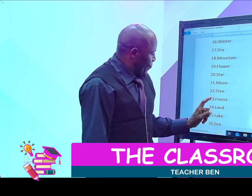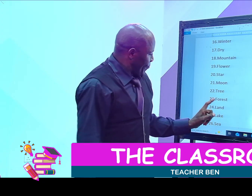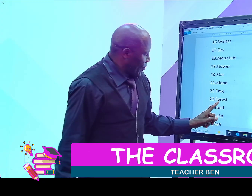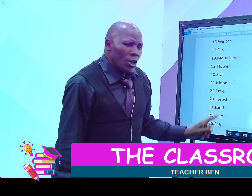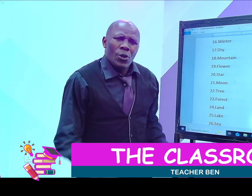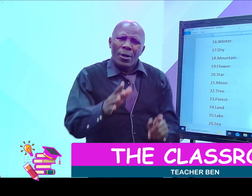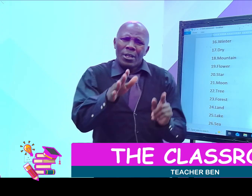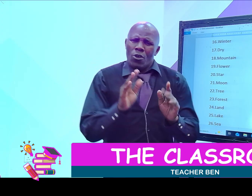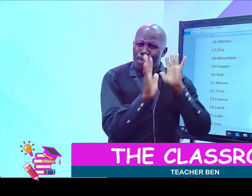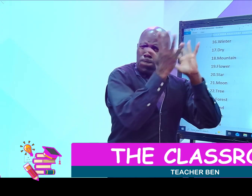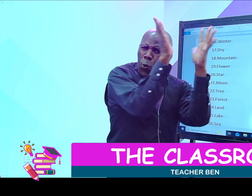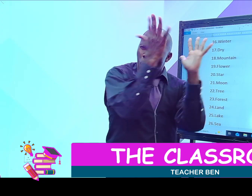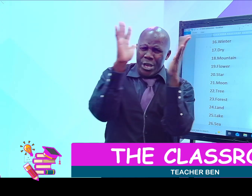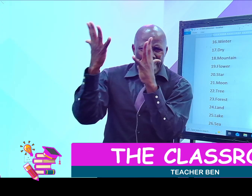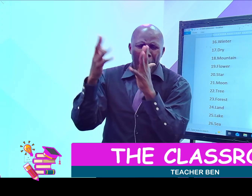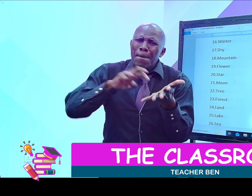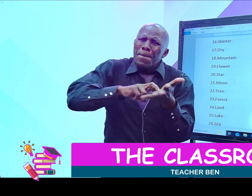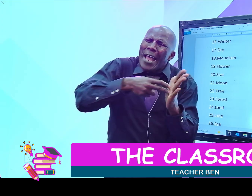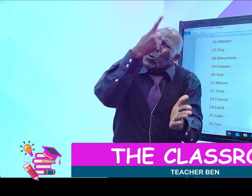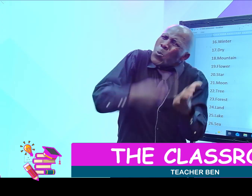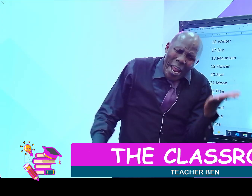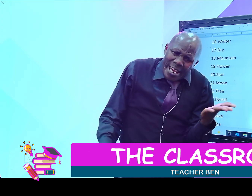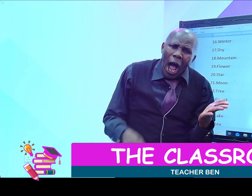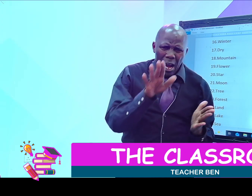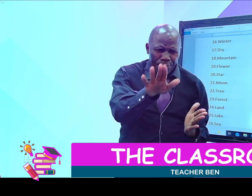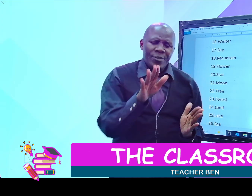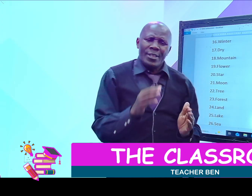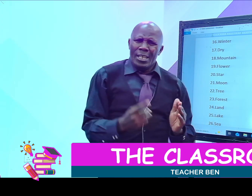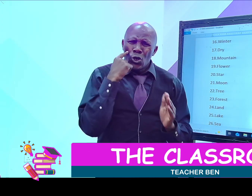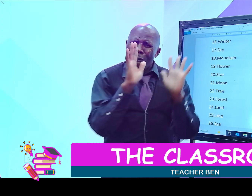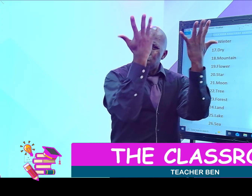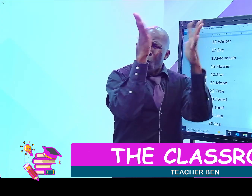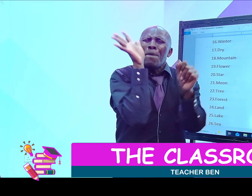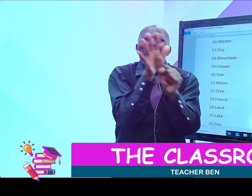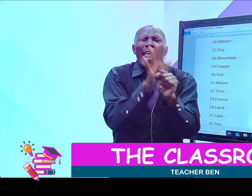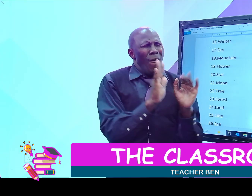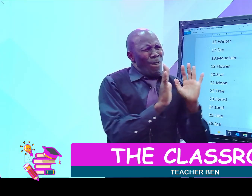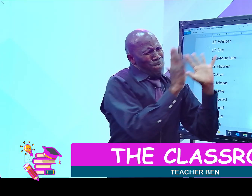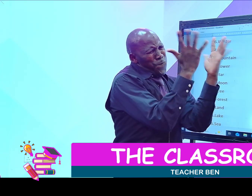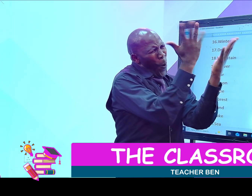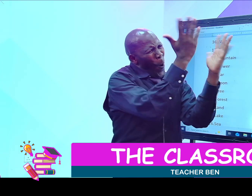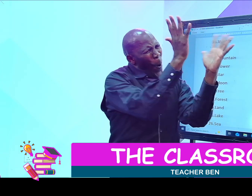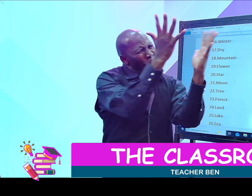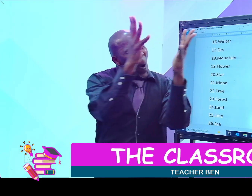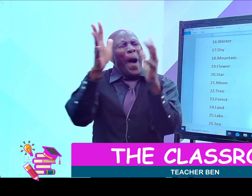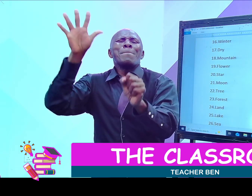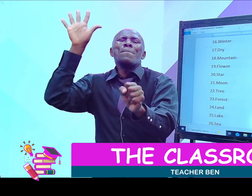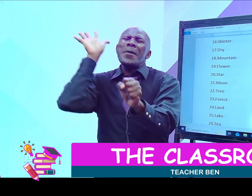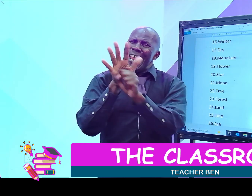Number 23, forest. What does it mean? You have many trees.